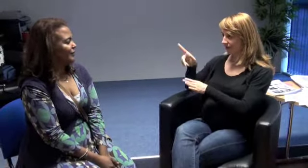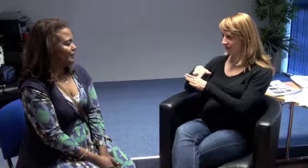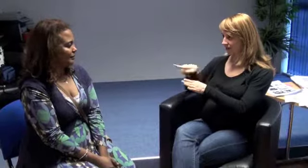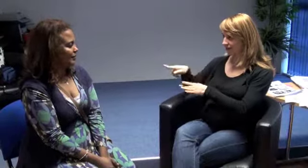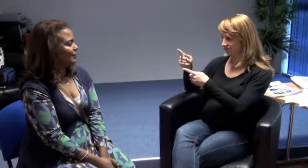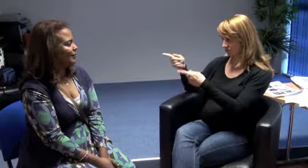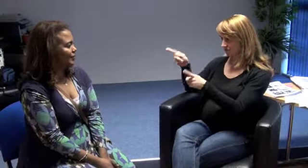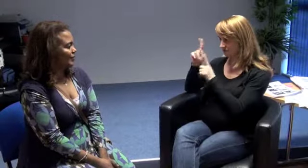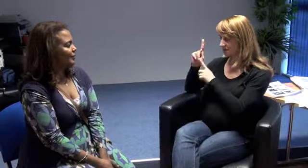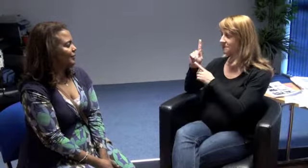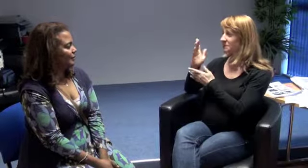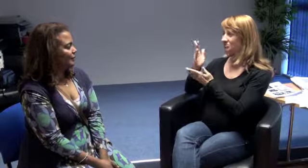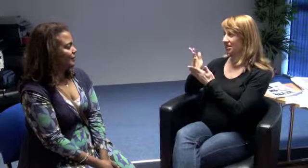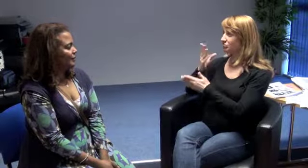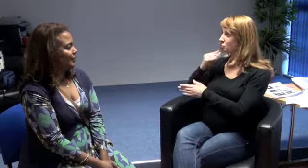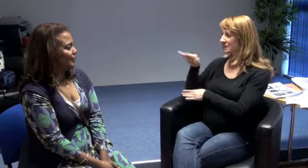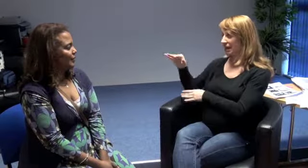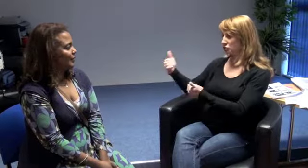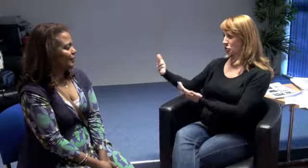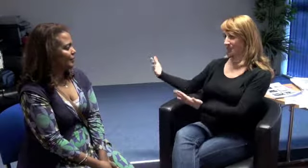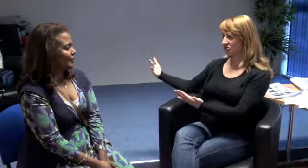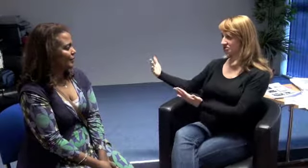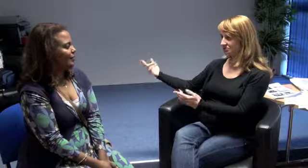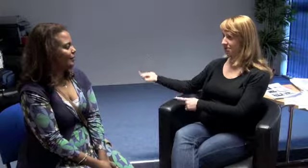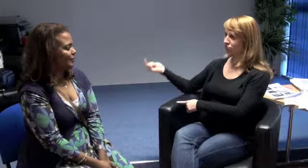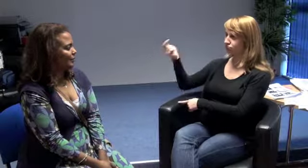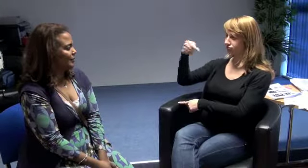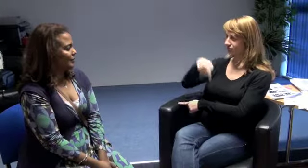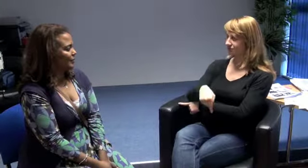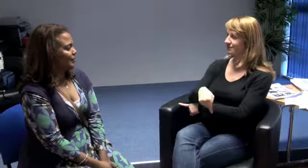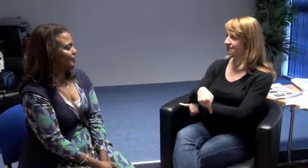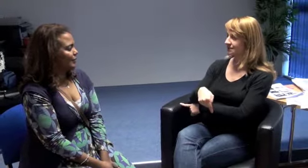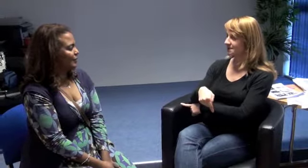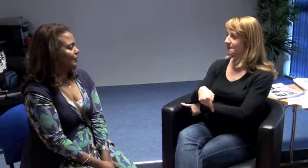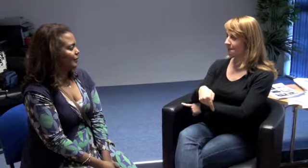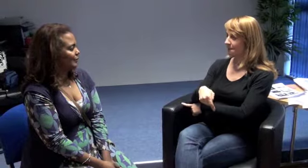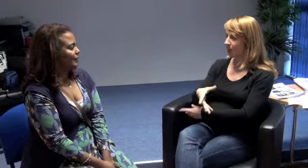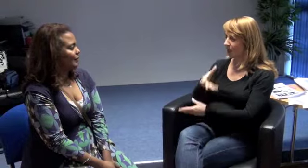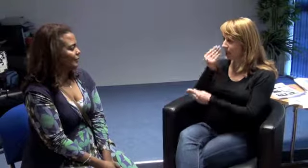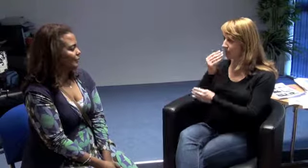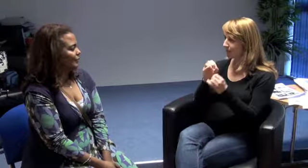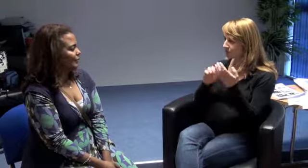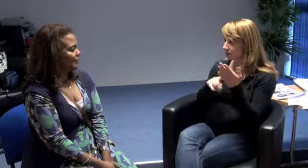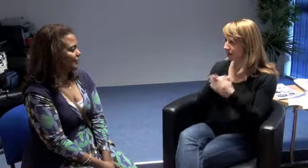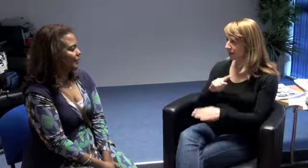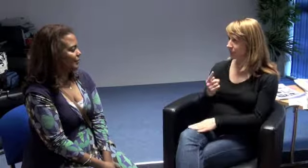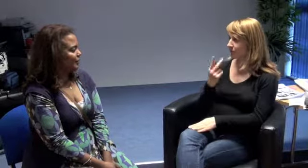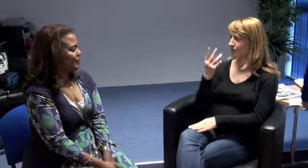I learned sign language there for about 5 years at university, but sign language isn't used there very much, or certainly not in interpreting. So